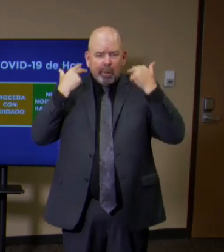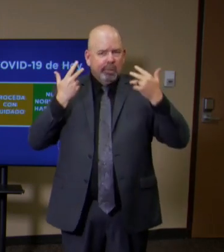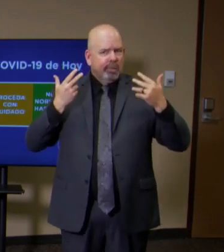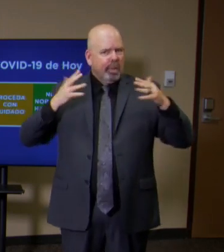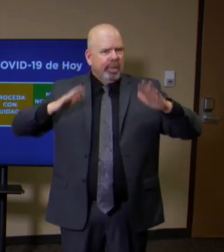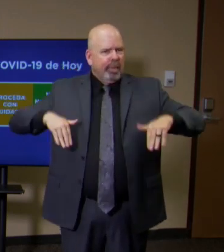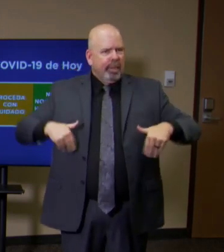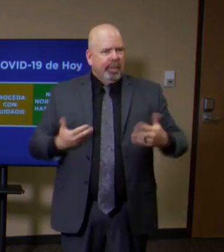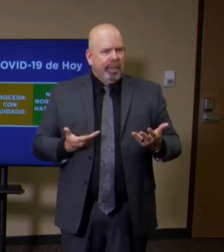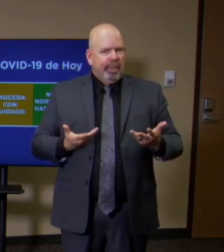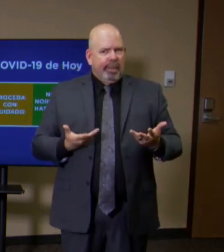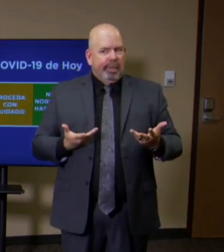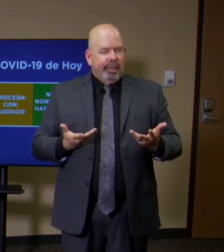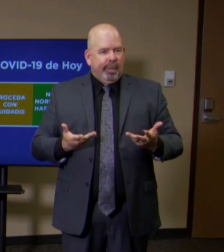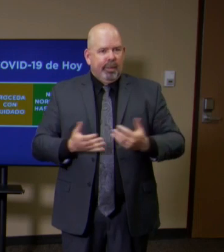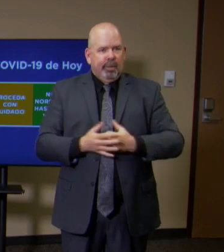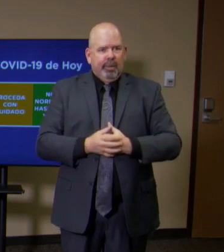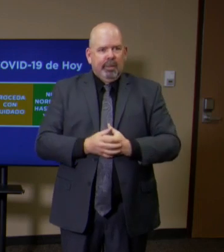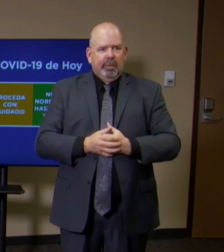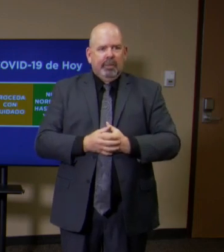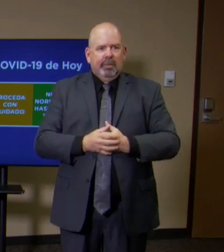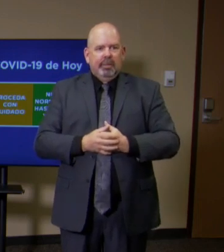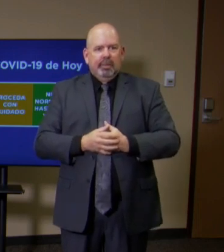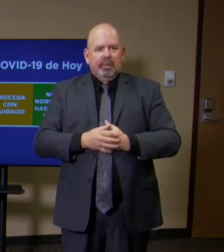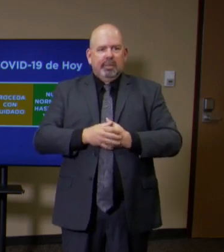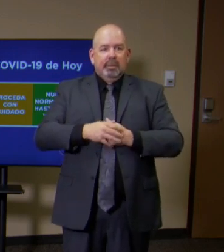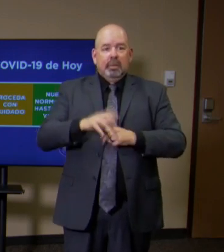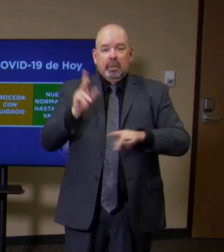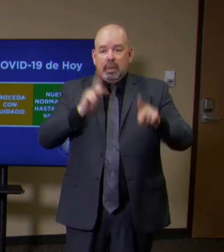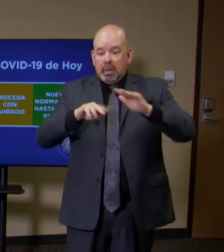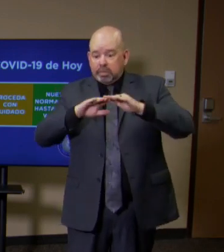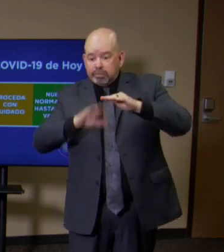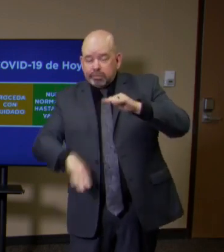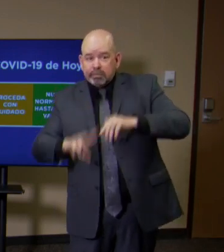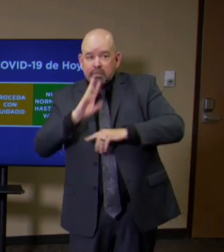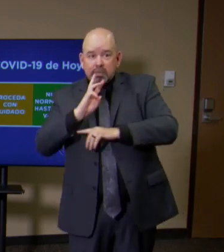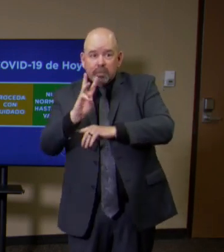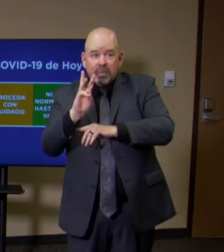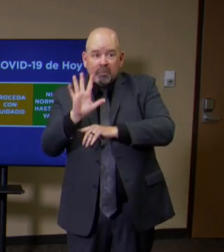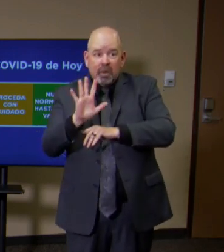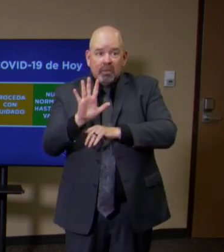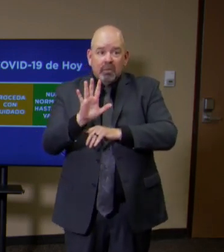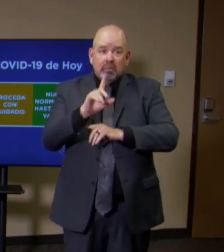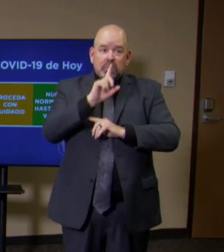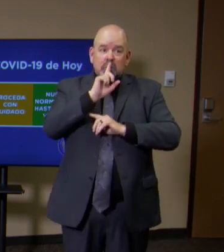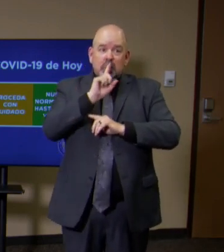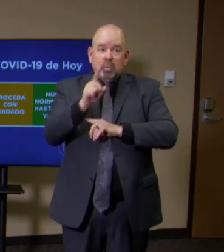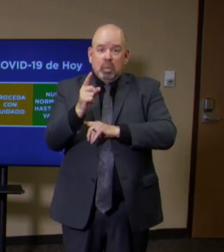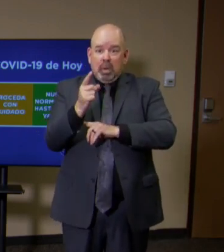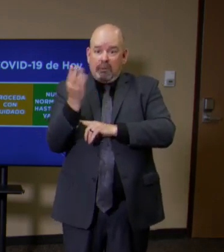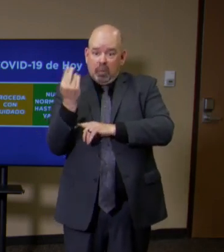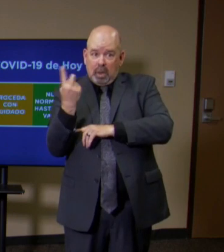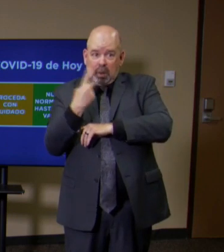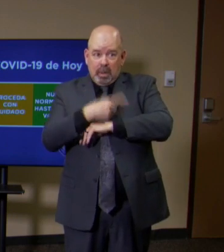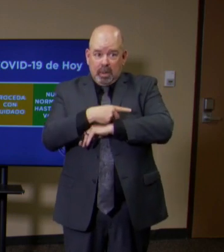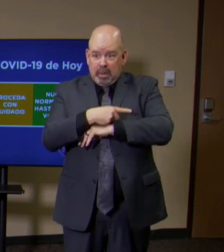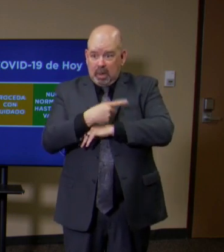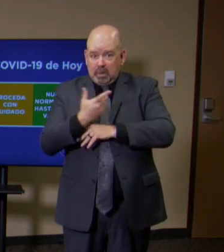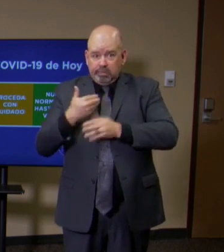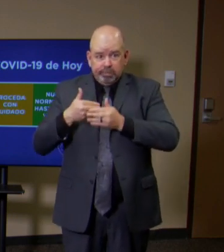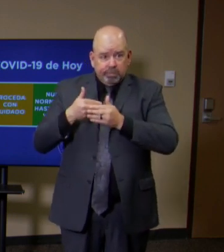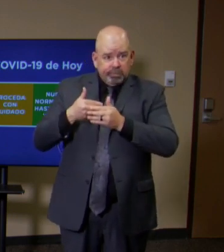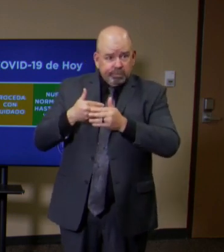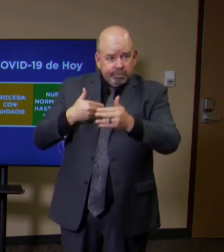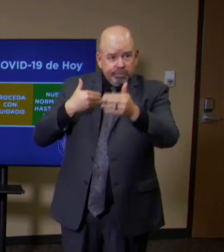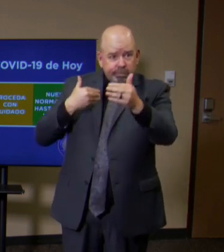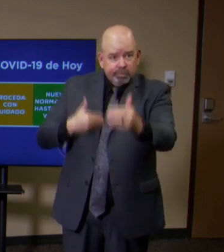that 14-day decline, and you get to the point where we're at orange, it's safe for those of us who don't have underlying